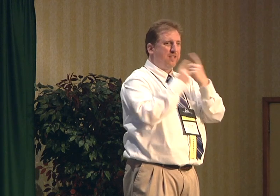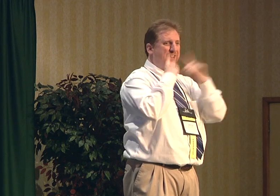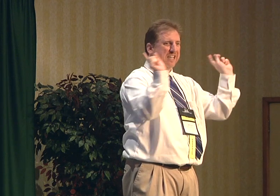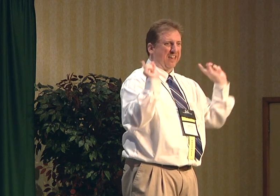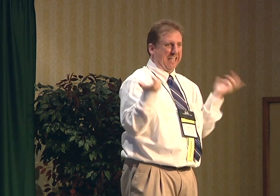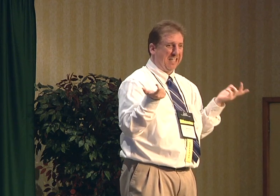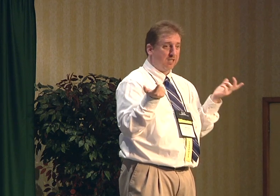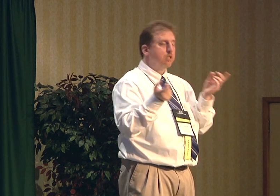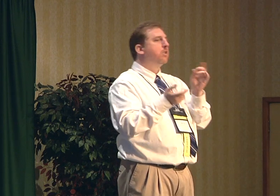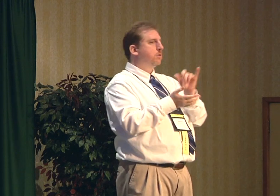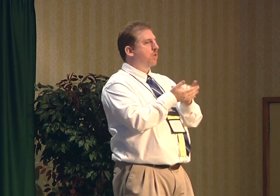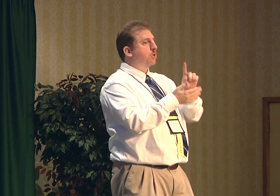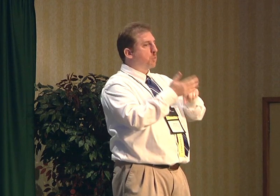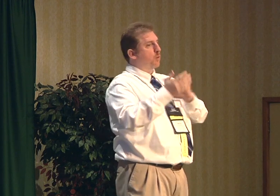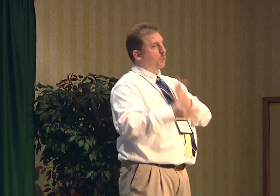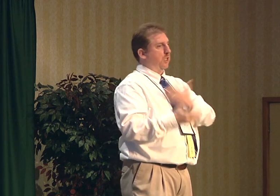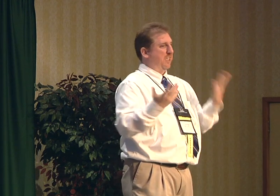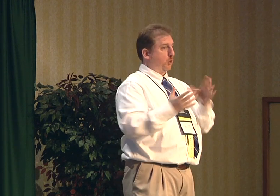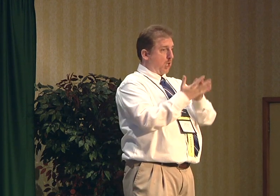But we just haven't used that power yet.